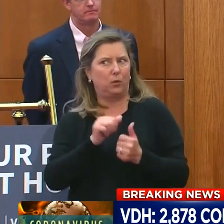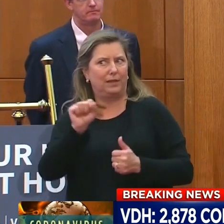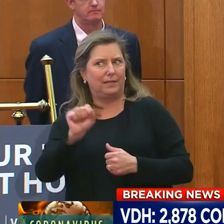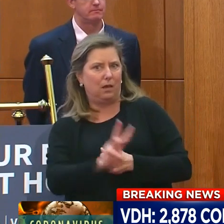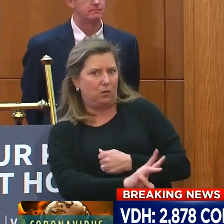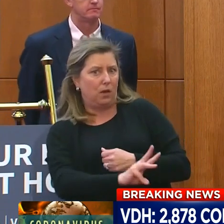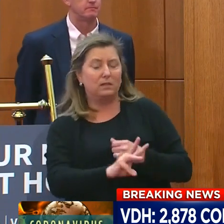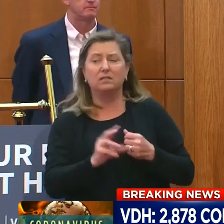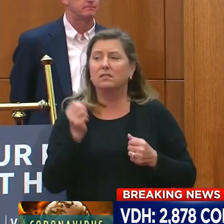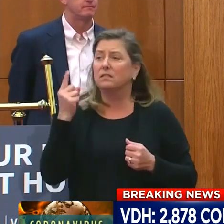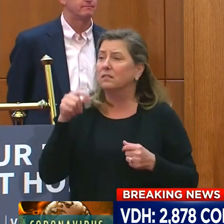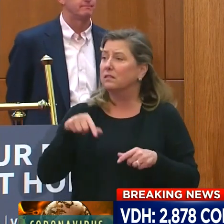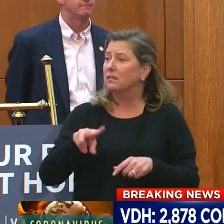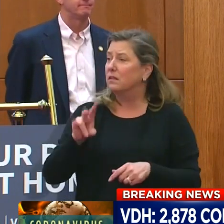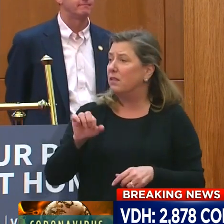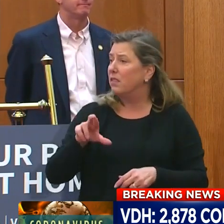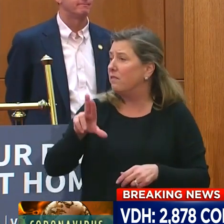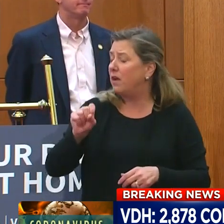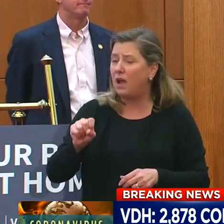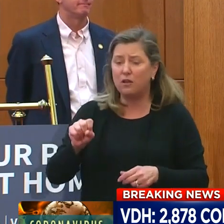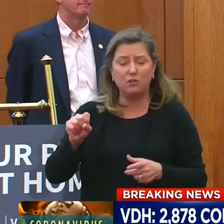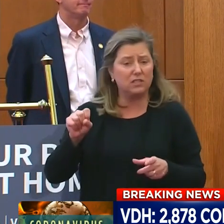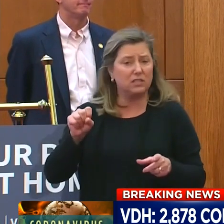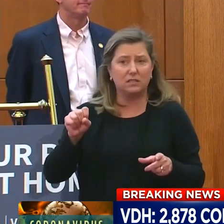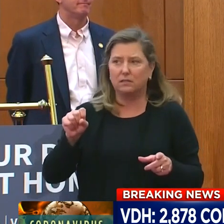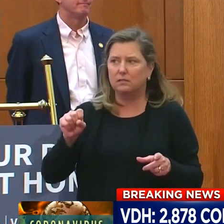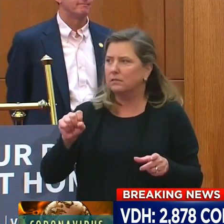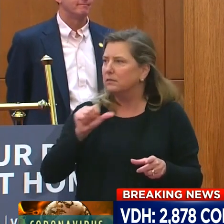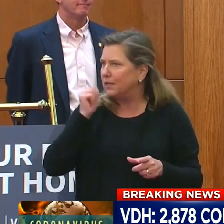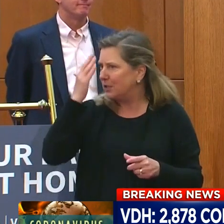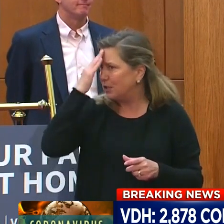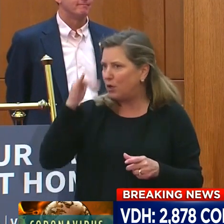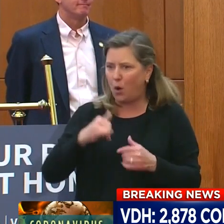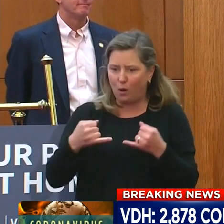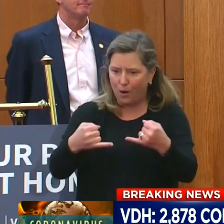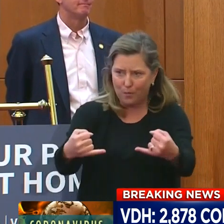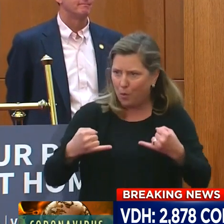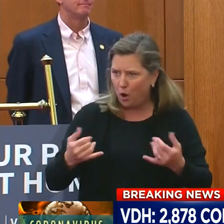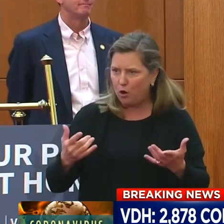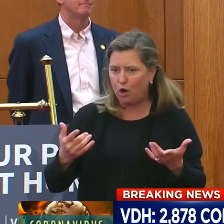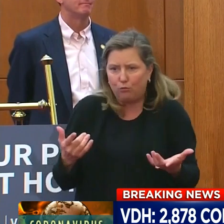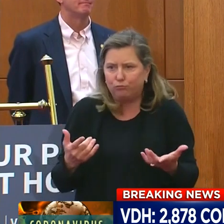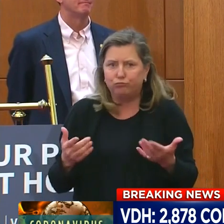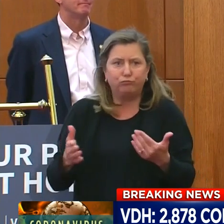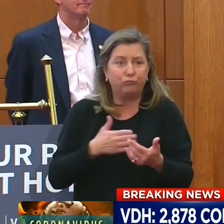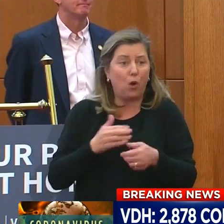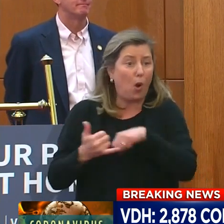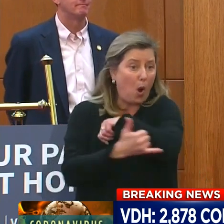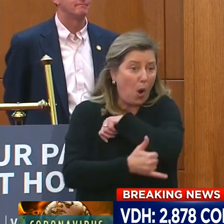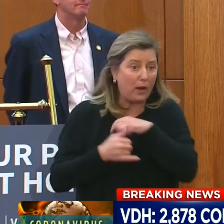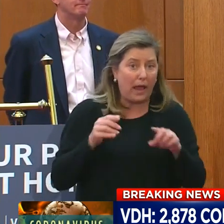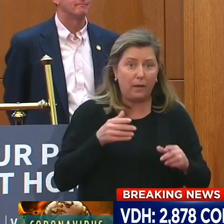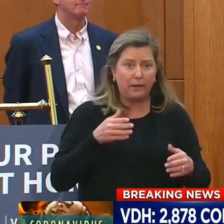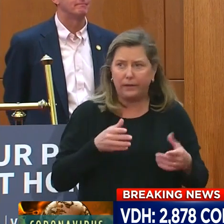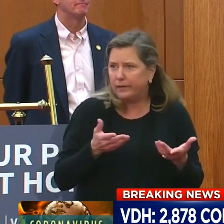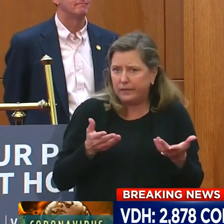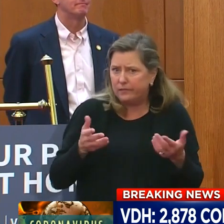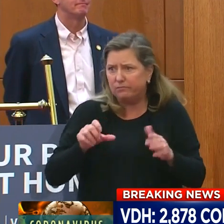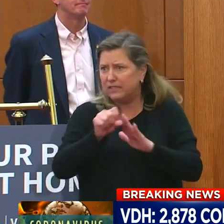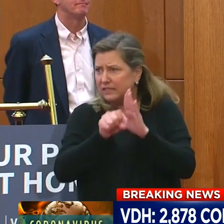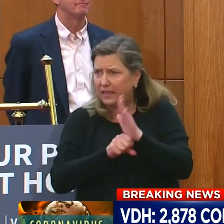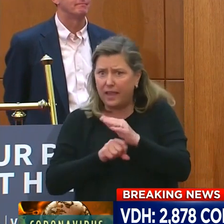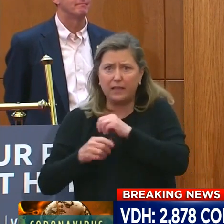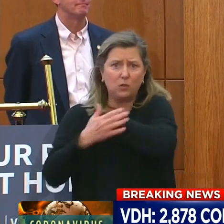This virus it knows no borders, whether they be counties, states,